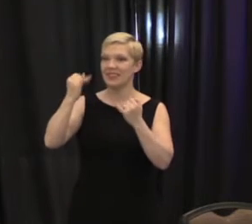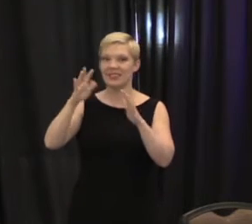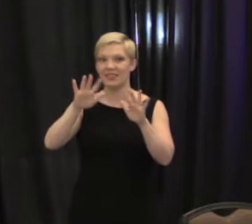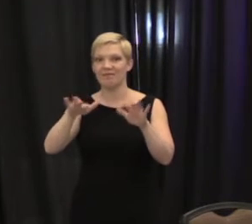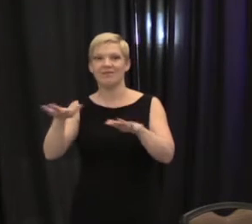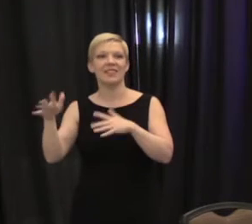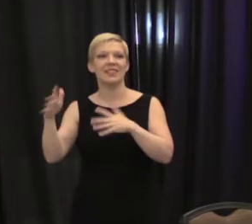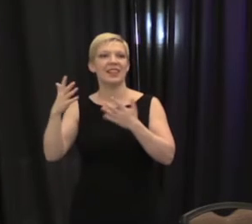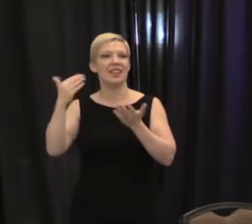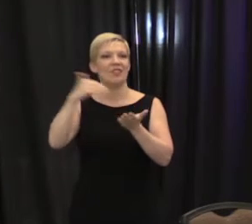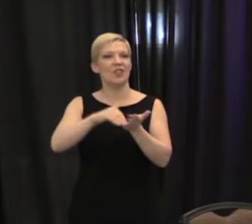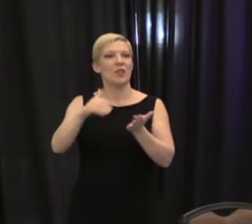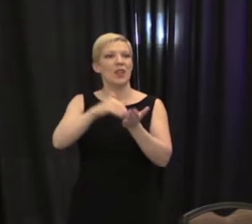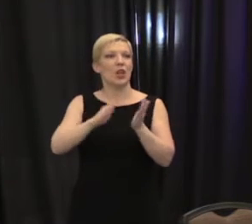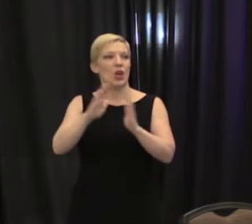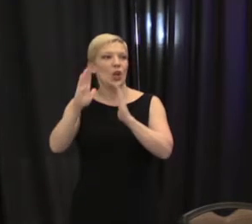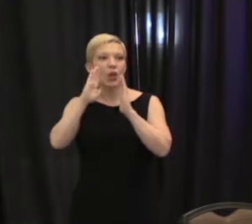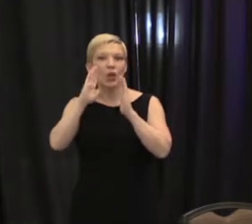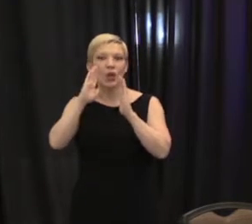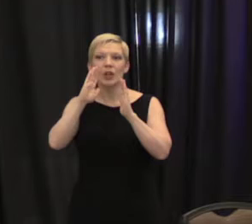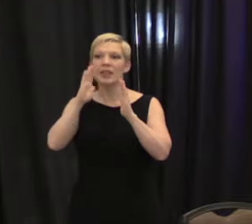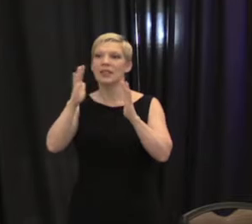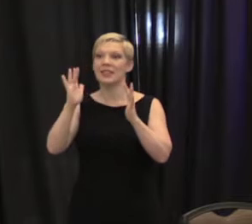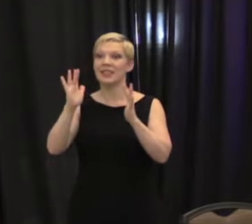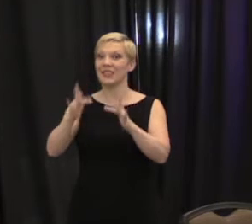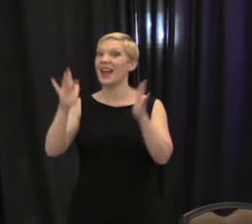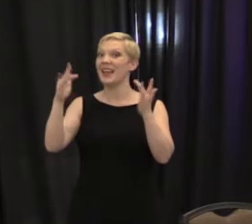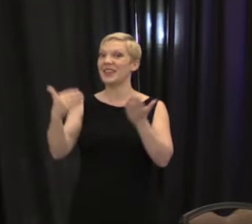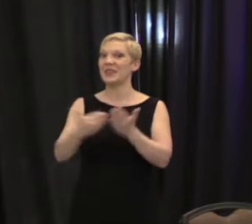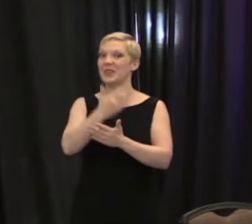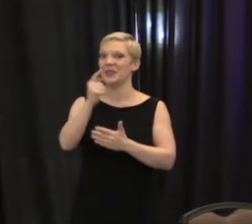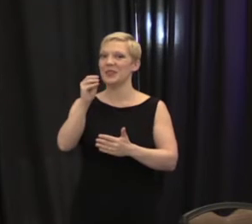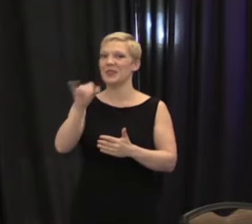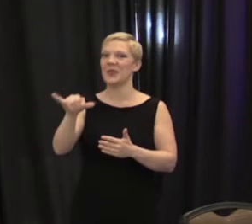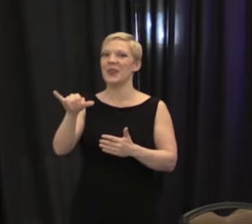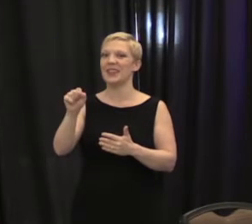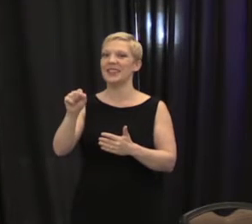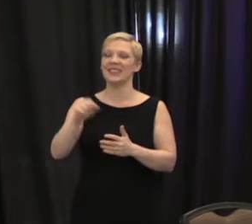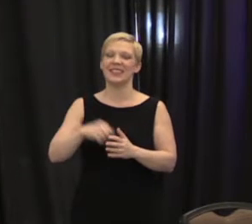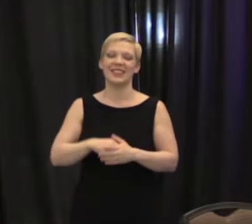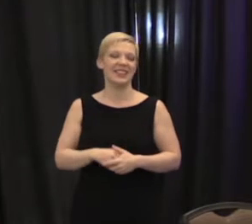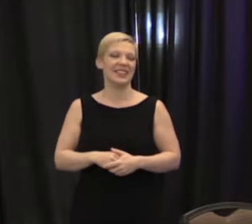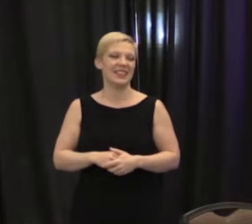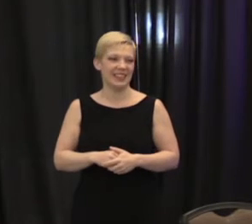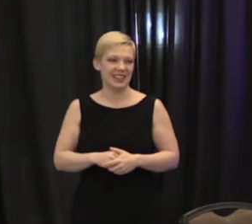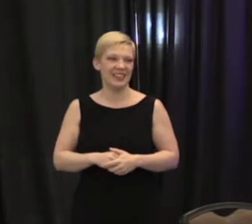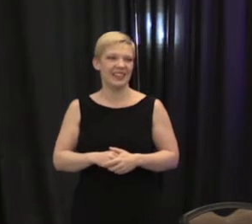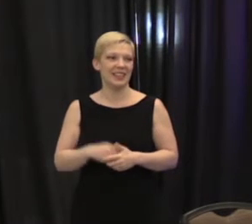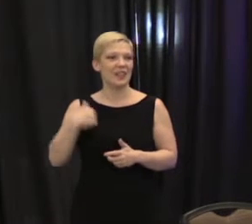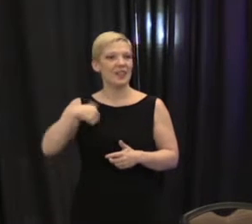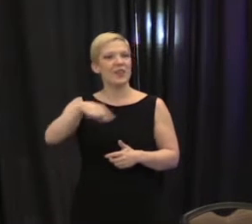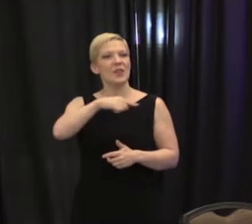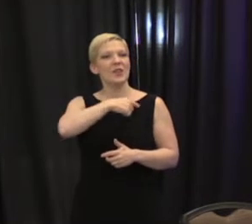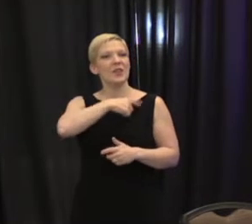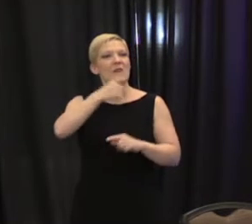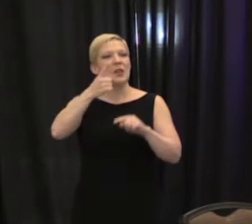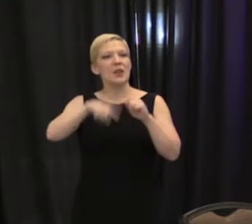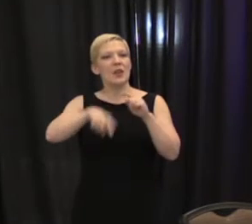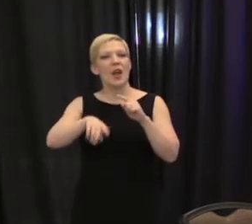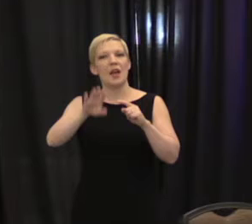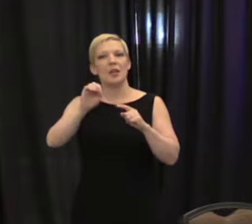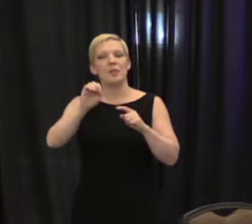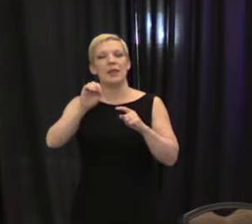frequently heard phrase is, shiny new toy. we could not be